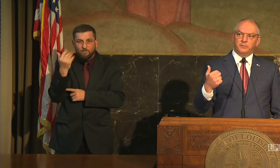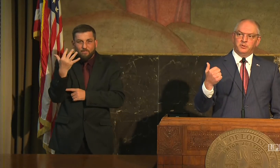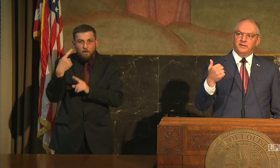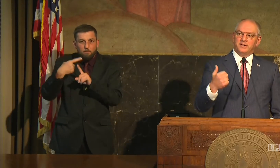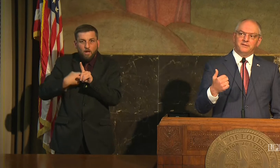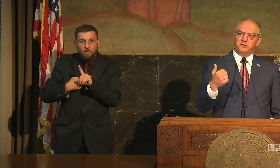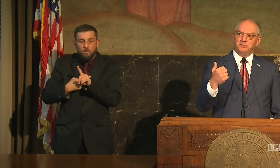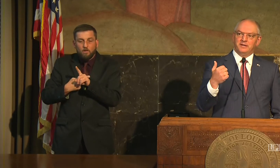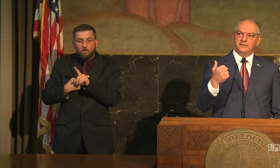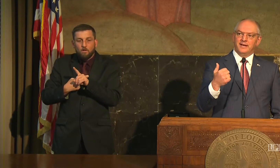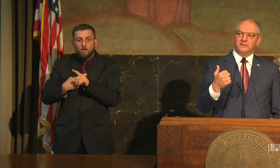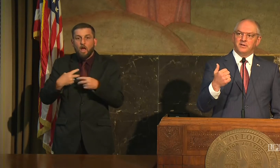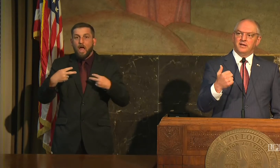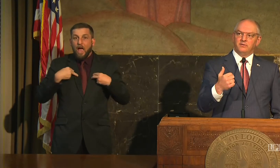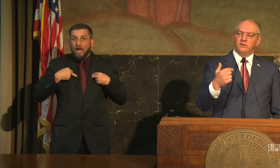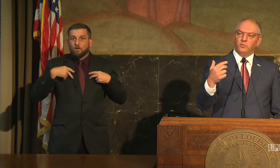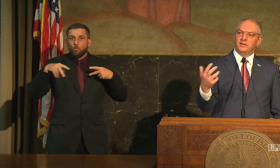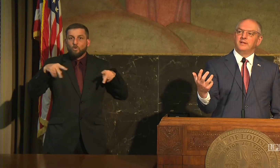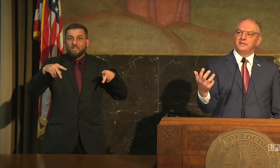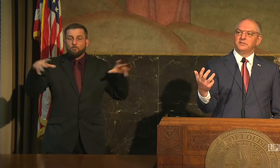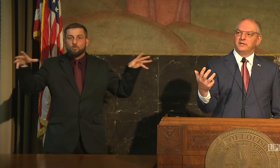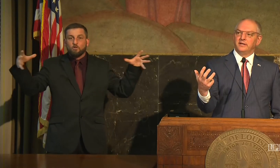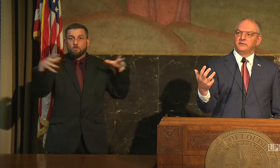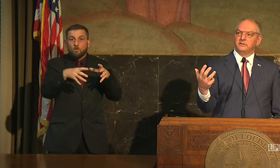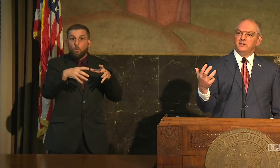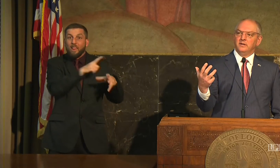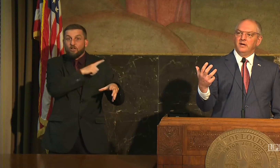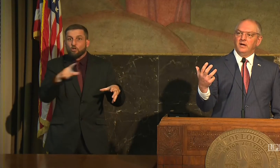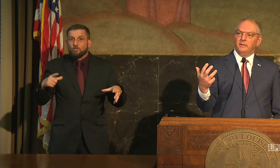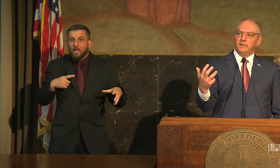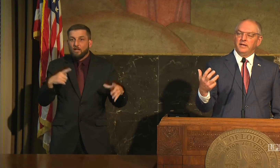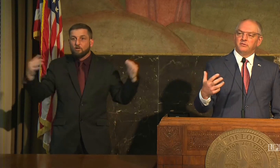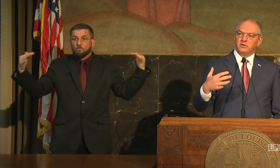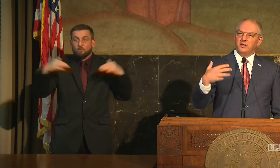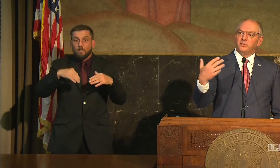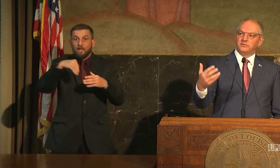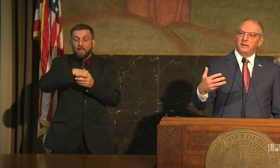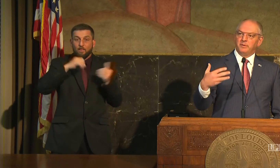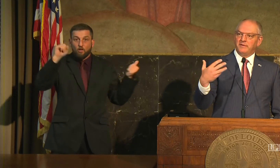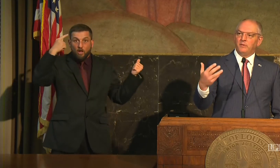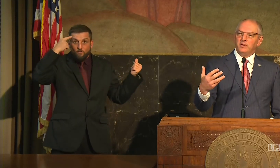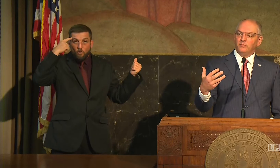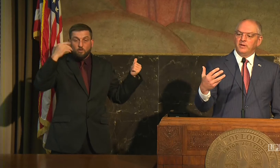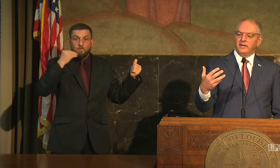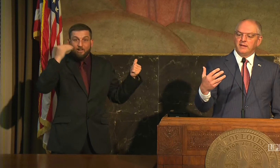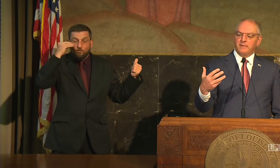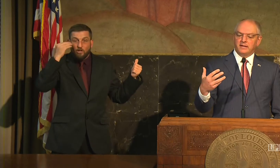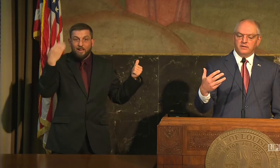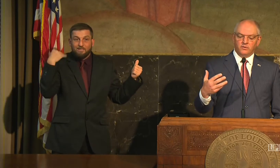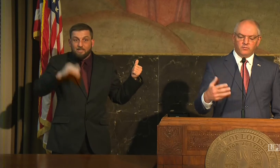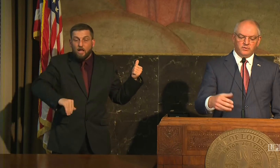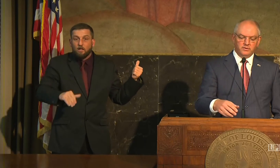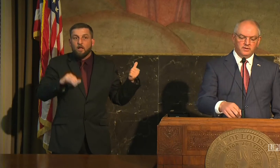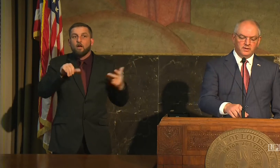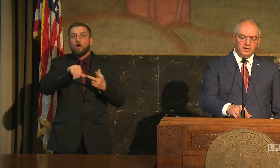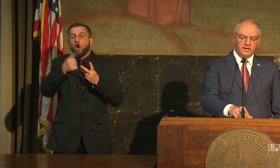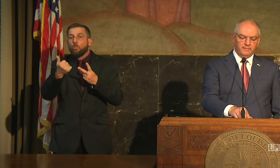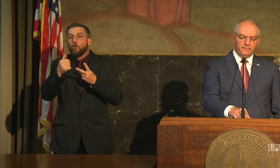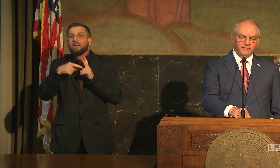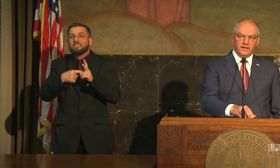had a reception at the governor's mansion last night with legislators. And it's another example of how we can get back to